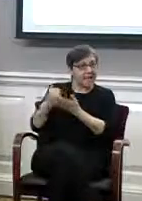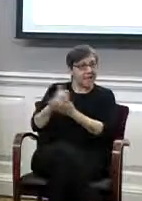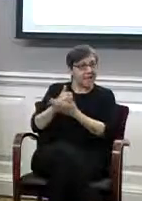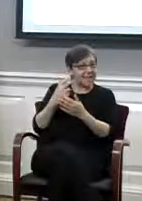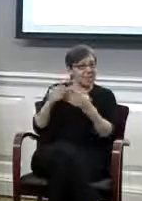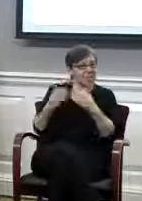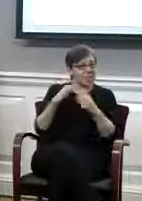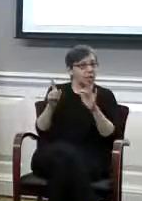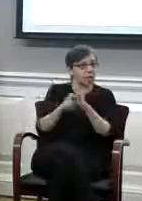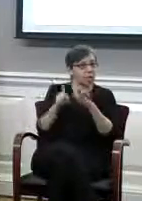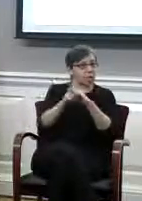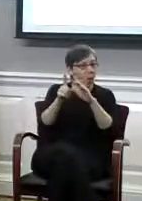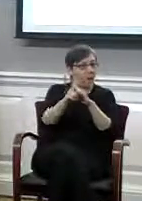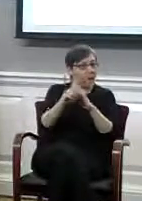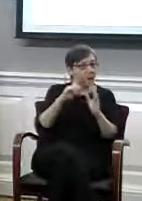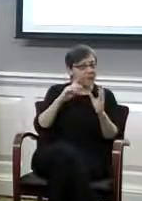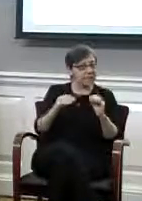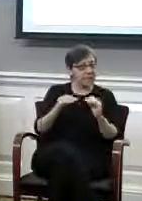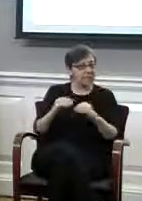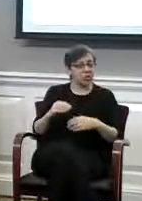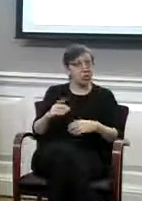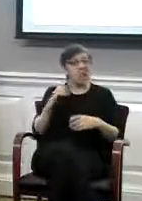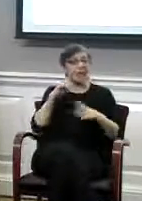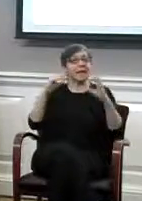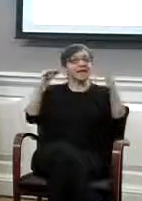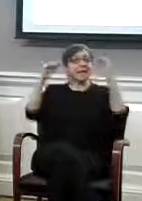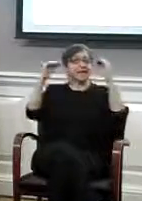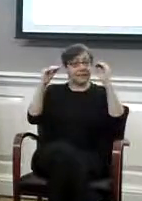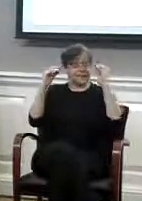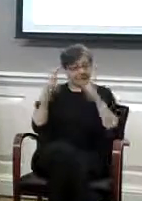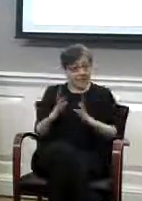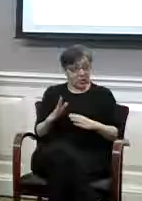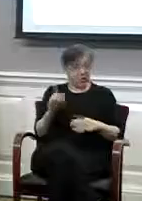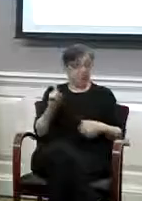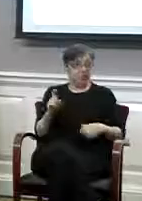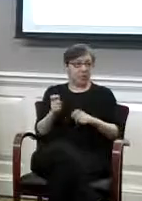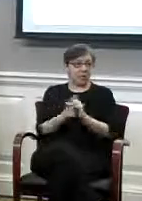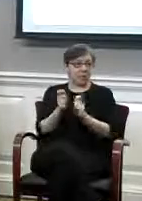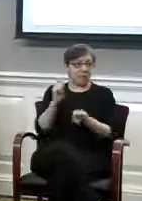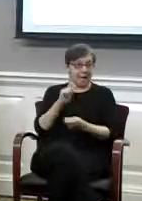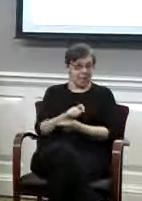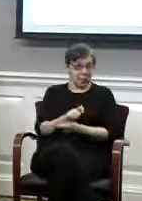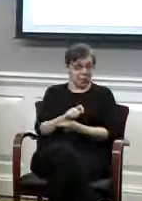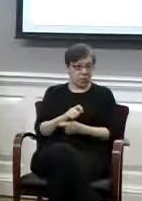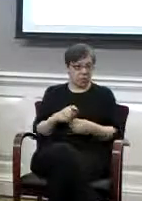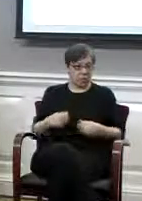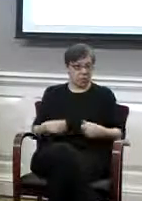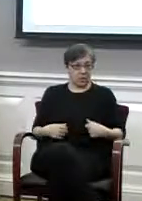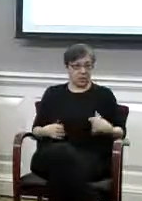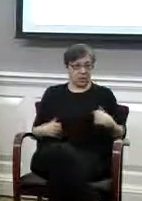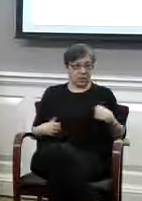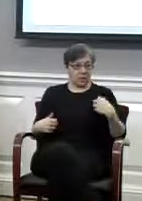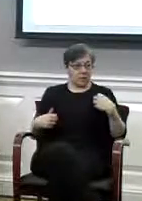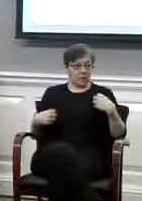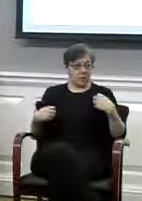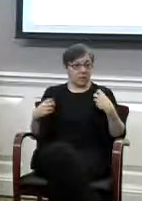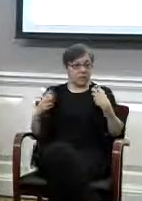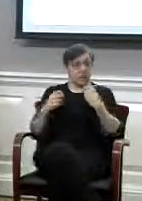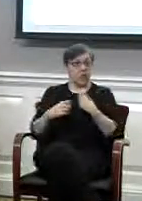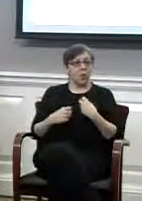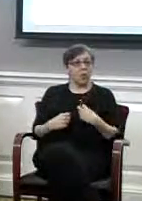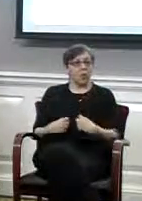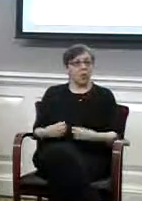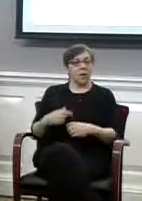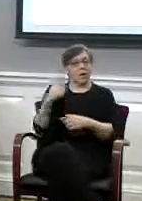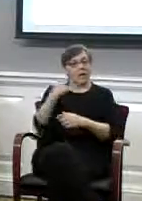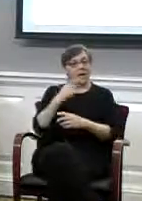So reforming teachers, is, I think, should be a key priority in terms of having them humanize the oftentimes lower class, lower caste